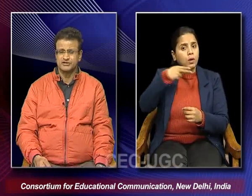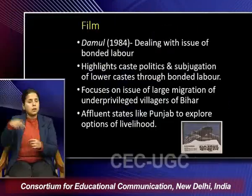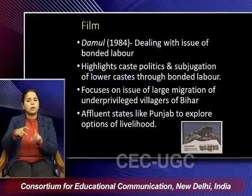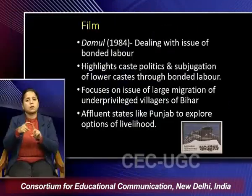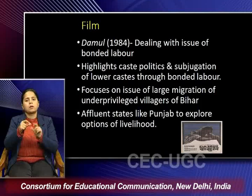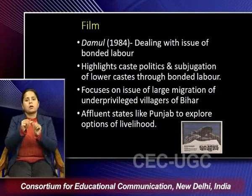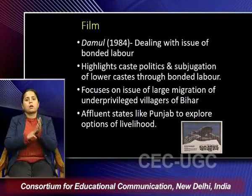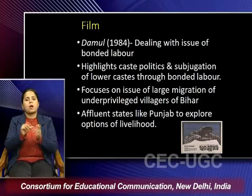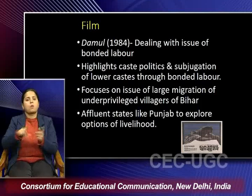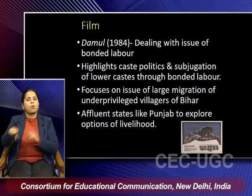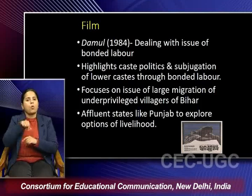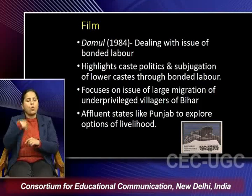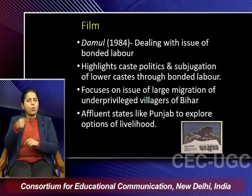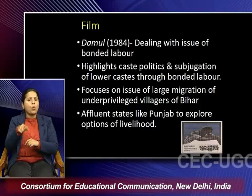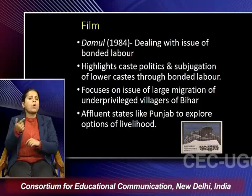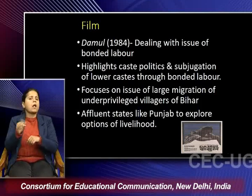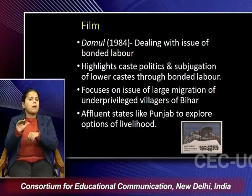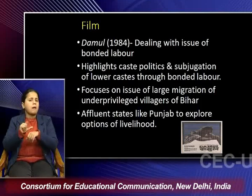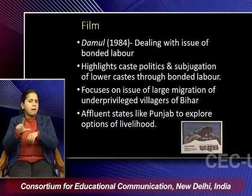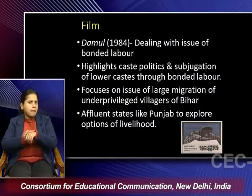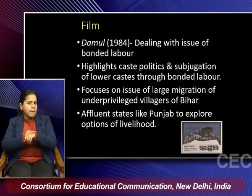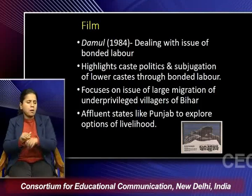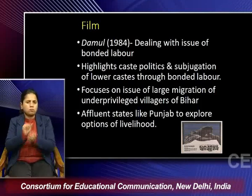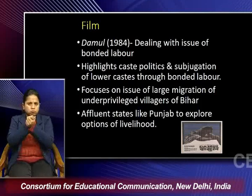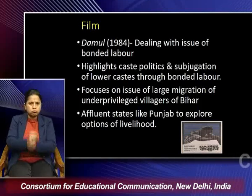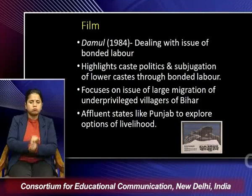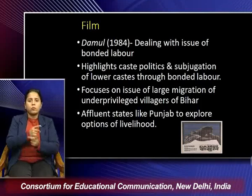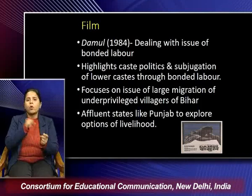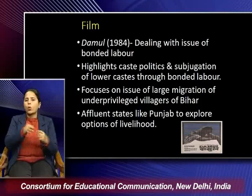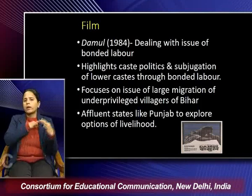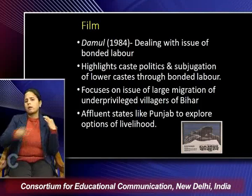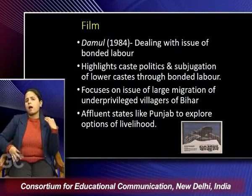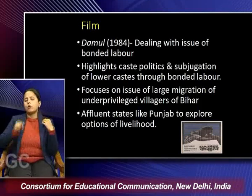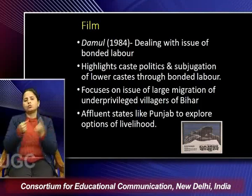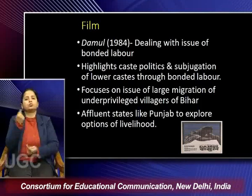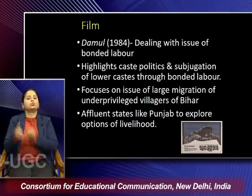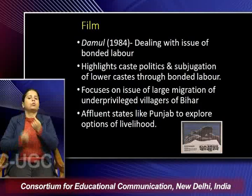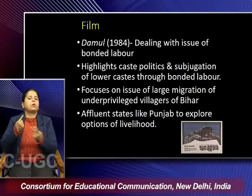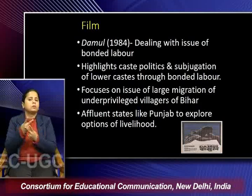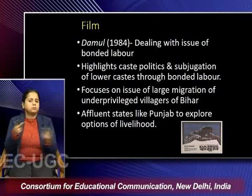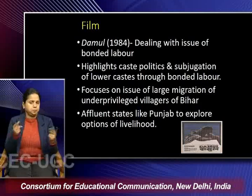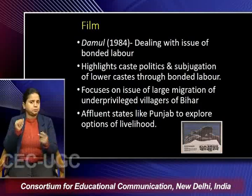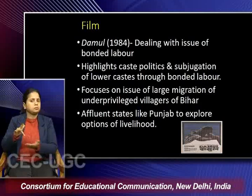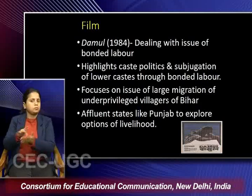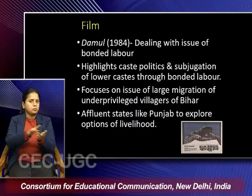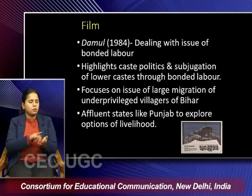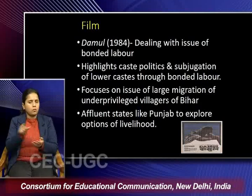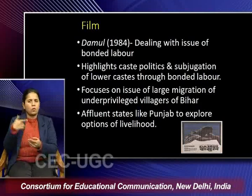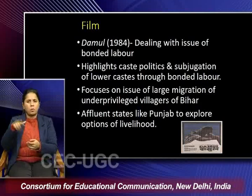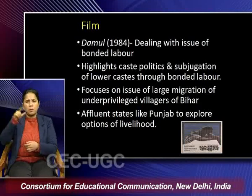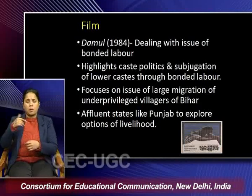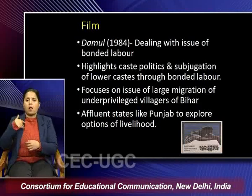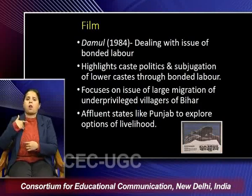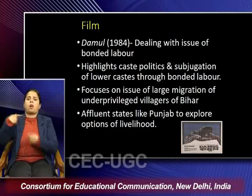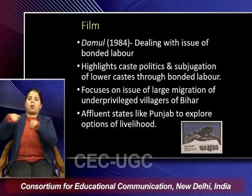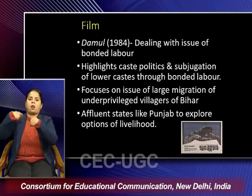with the issue of the bonded labor, which highlights the caste politics in that region and the subjugation of the lower